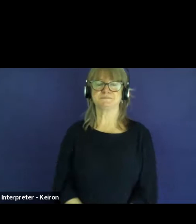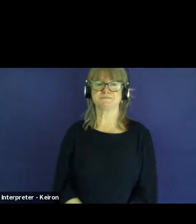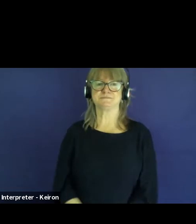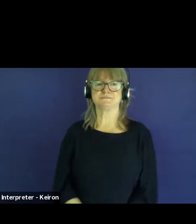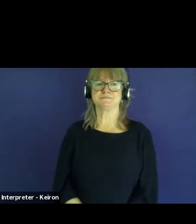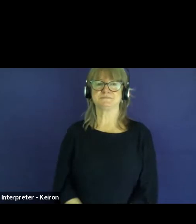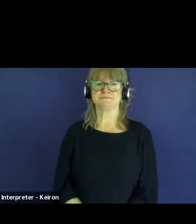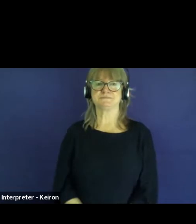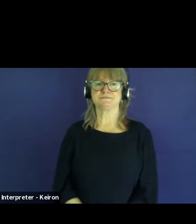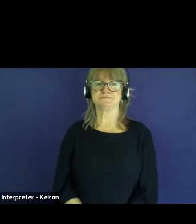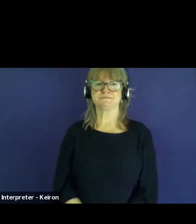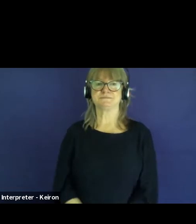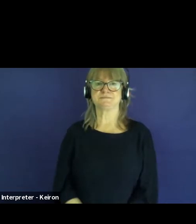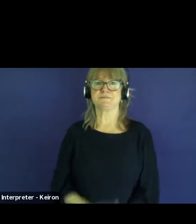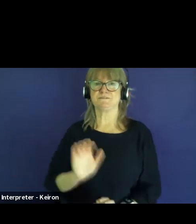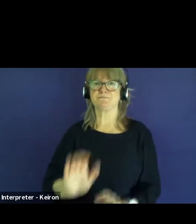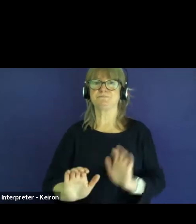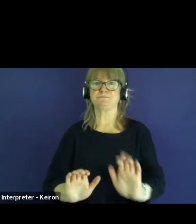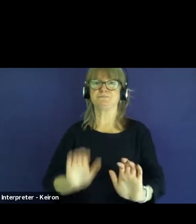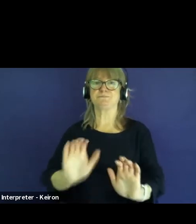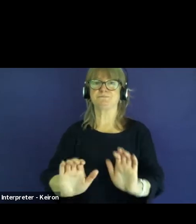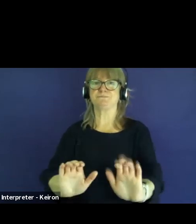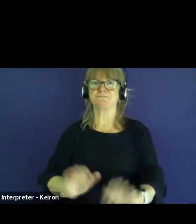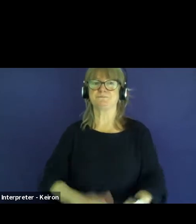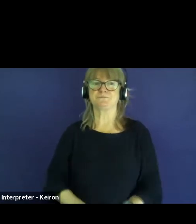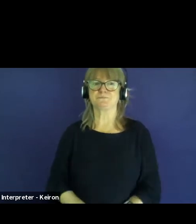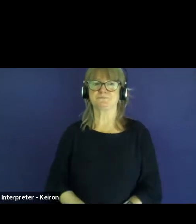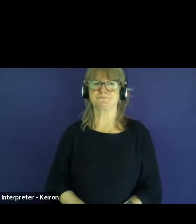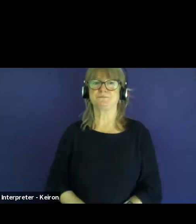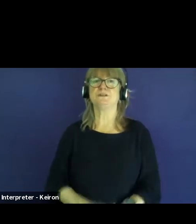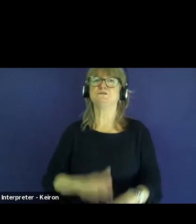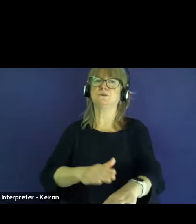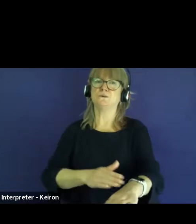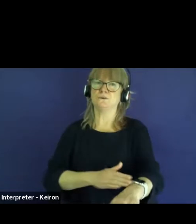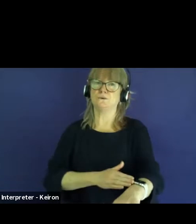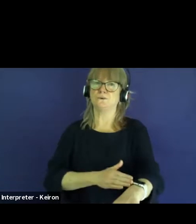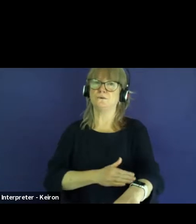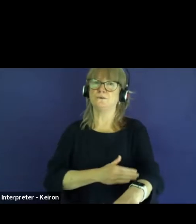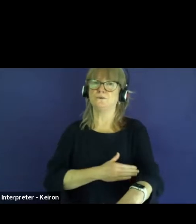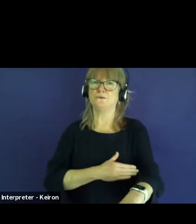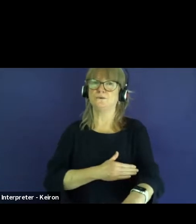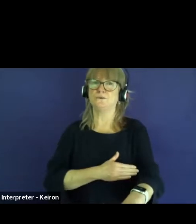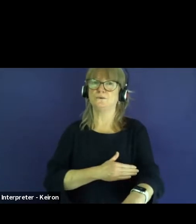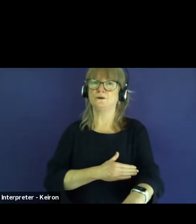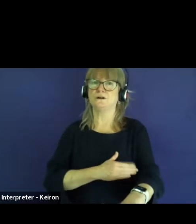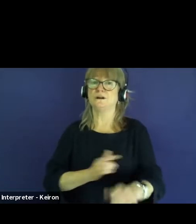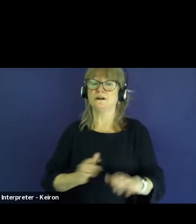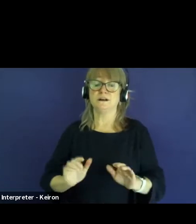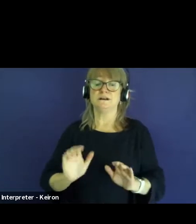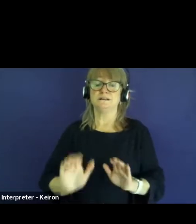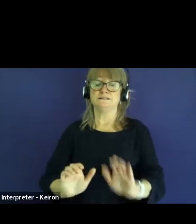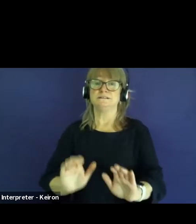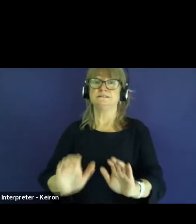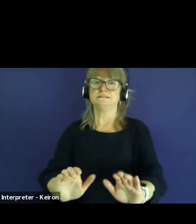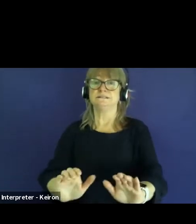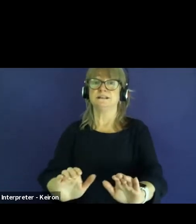Hips up. Let's walk those feet out. Nice and slow, as far as you can go,